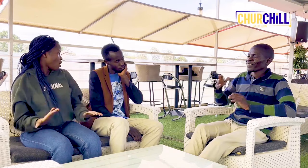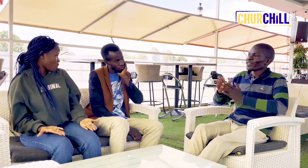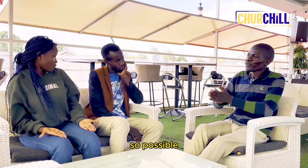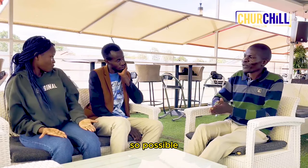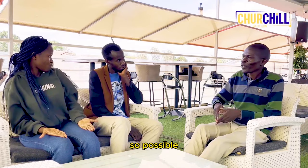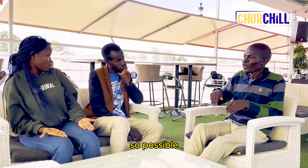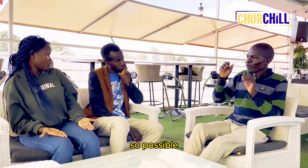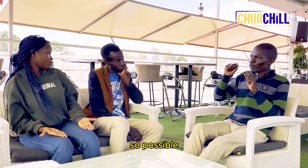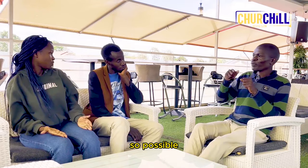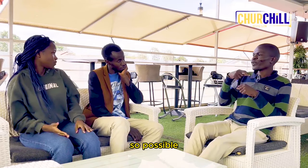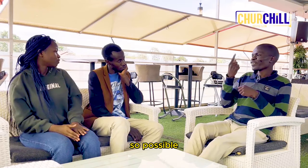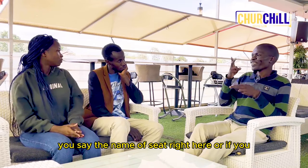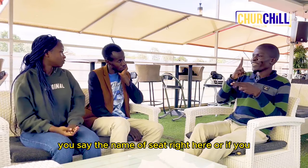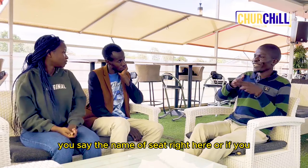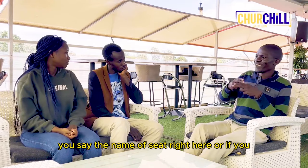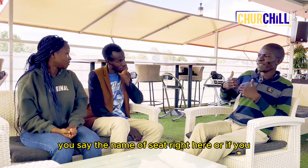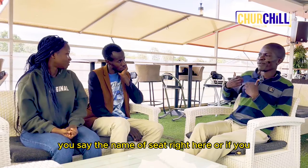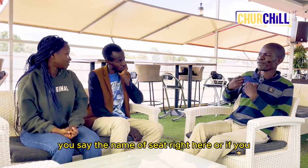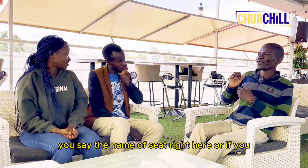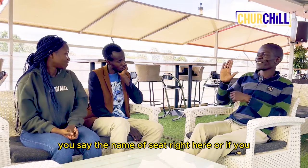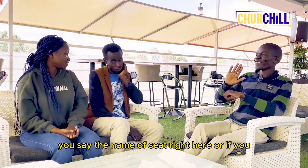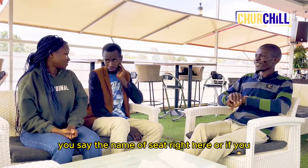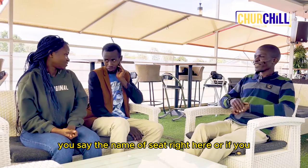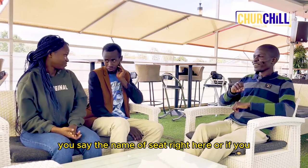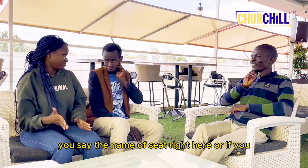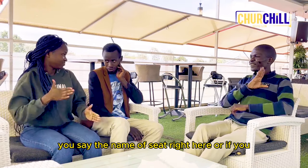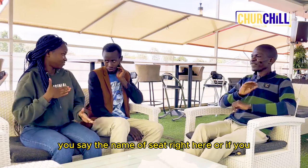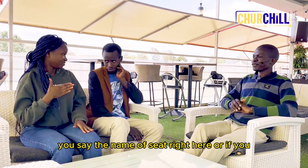So, possible you say the name of suit at here? Or of here?